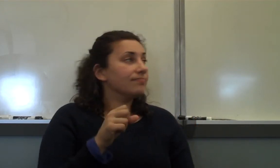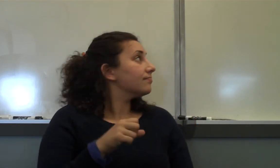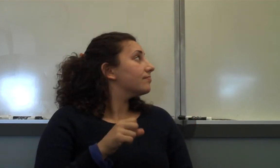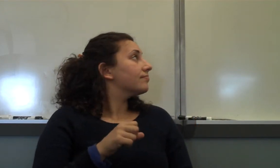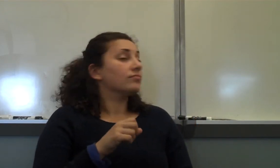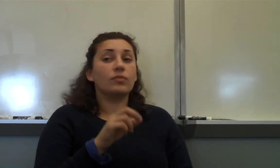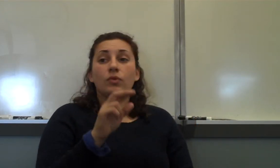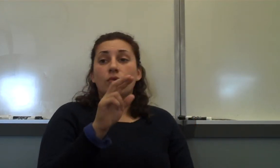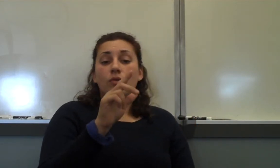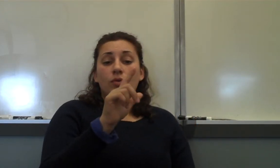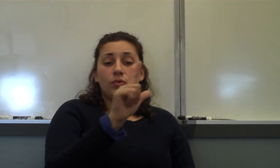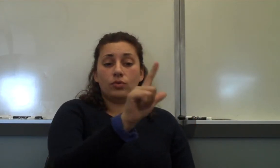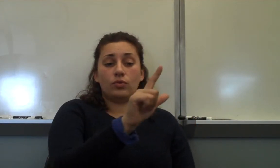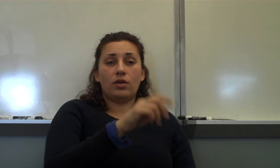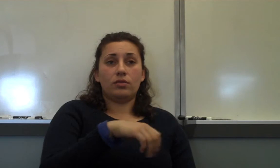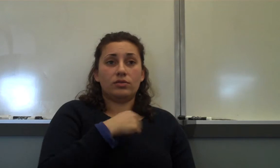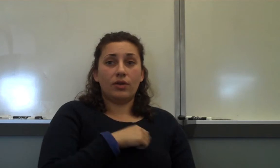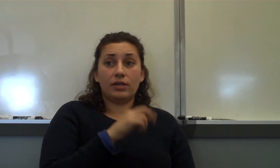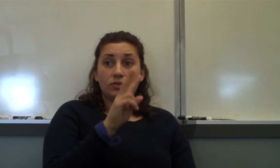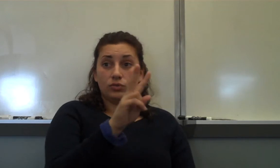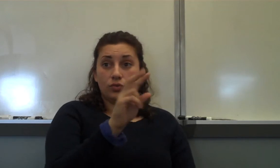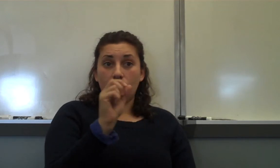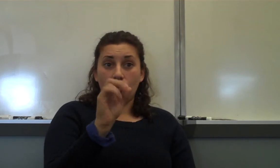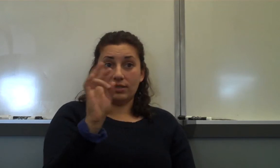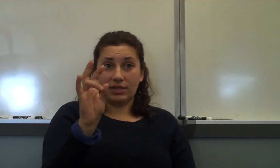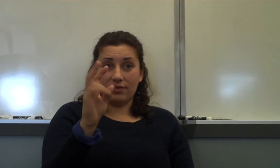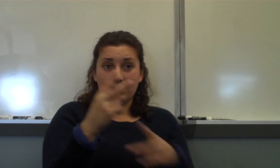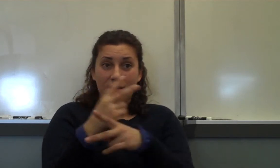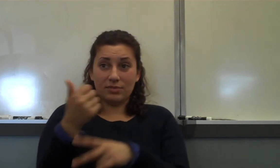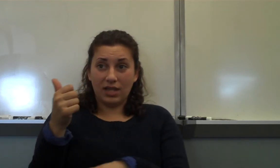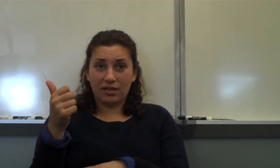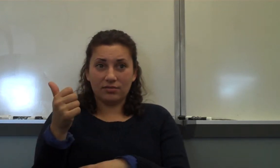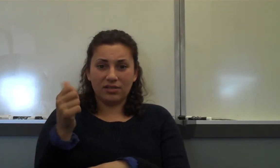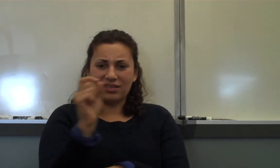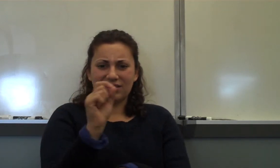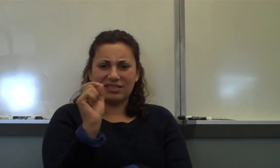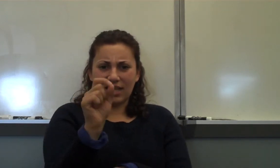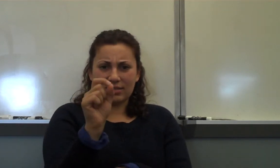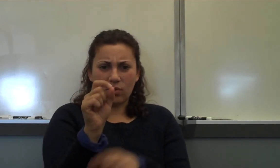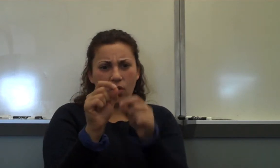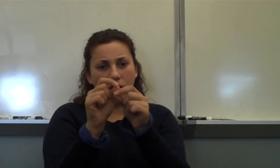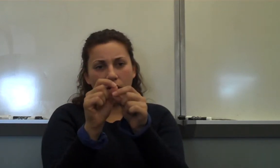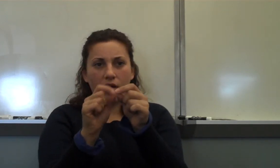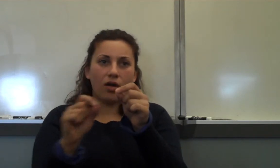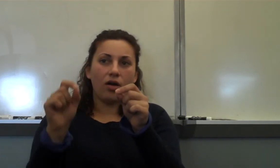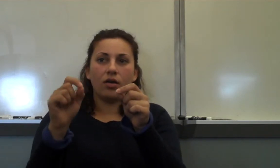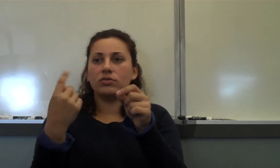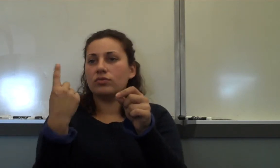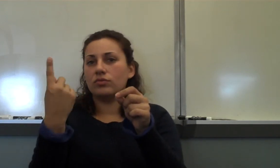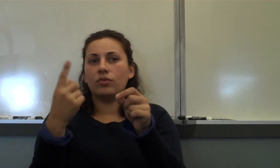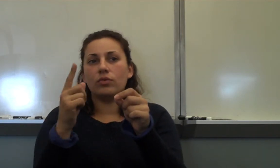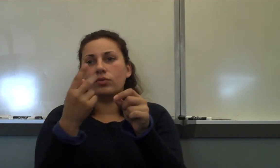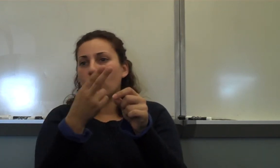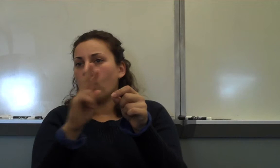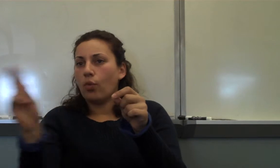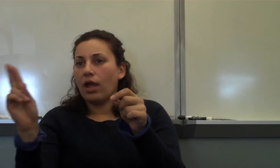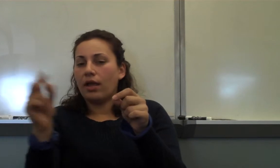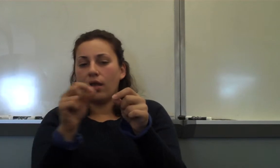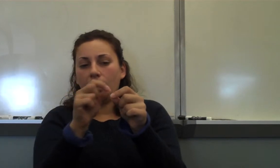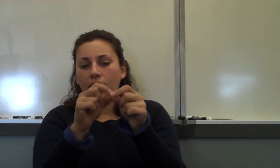2.7, multiply it by 10, all it effectively did was shift that decimal point 1 to the right. There it is. It went from between the 2